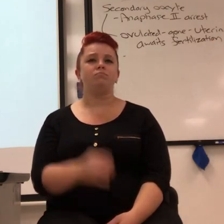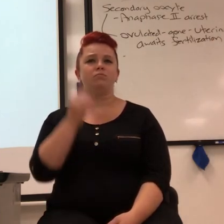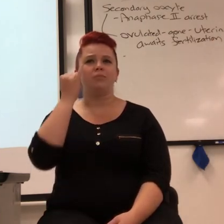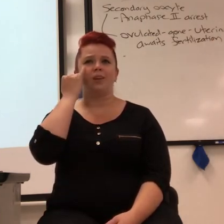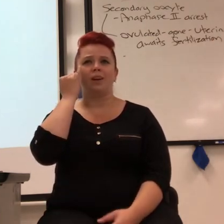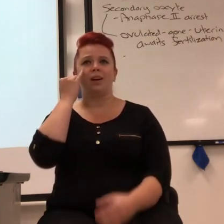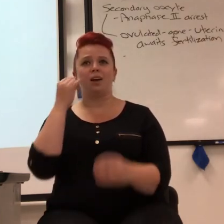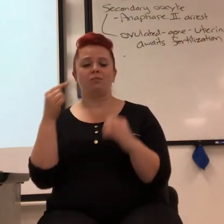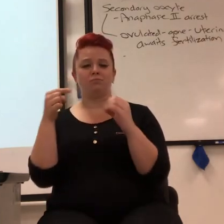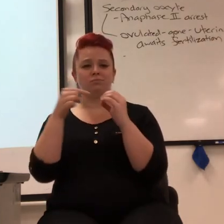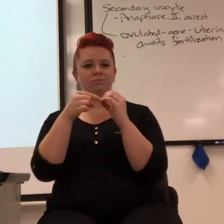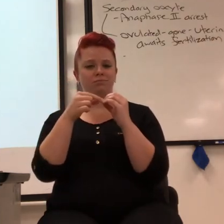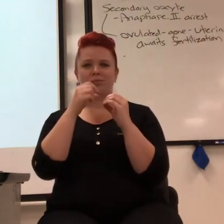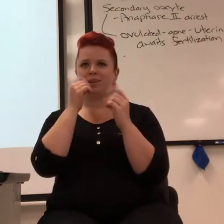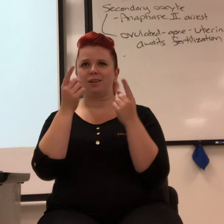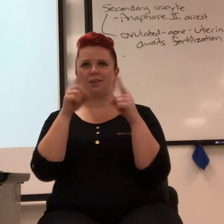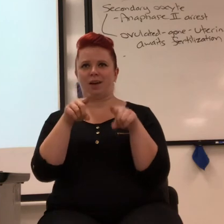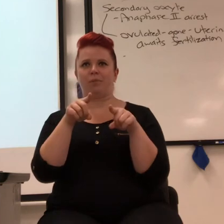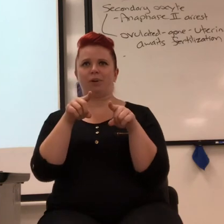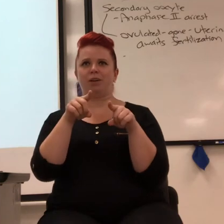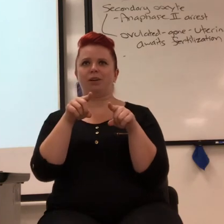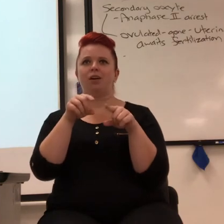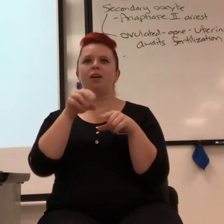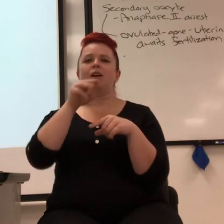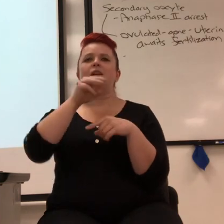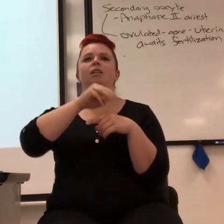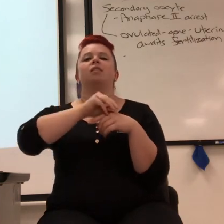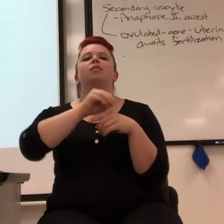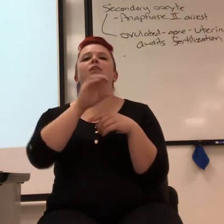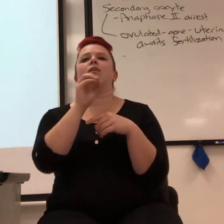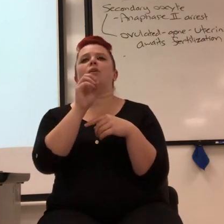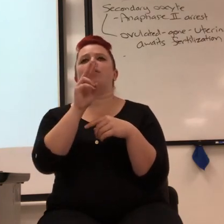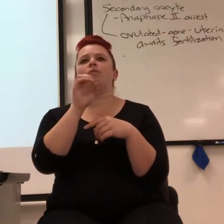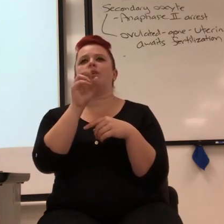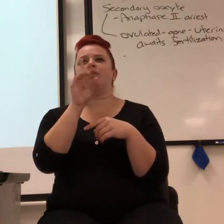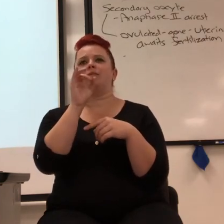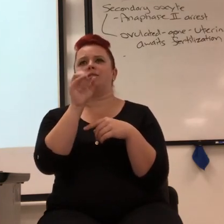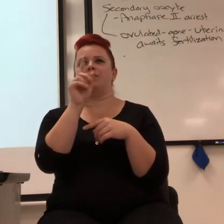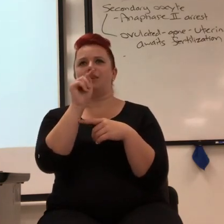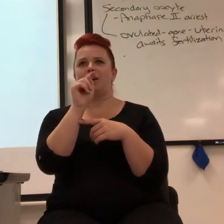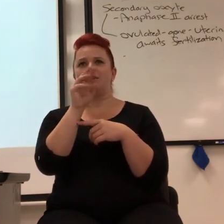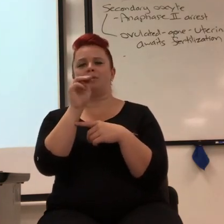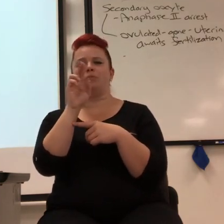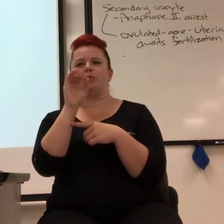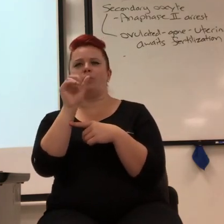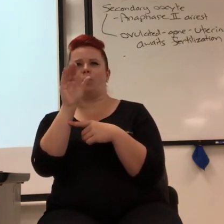Fertilization never occurs, the mucosa of the oviduct of the uterine tube can just engulf it. Okay.